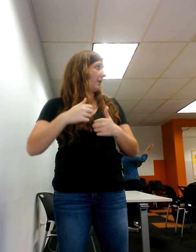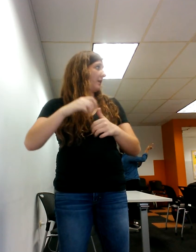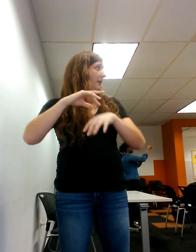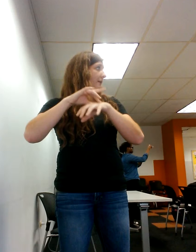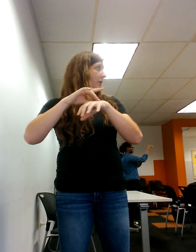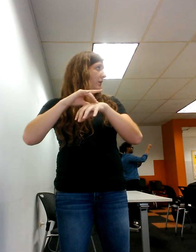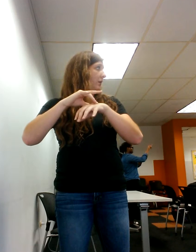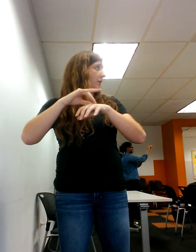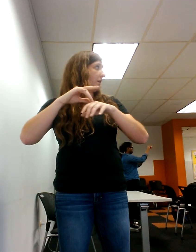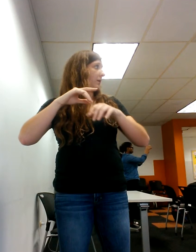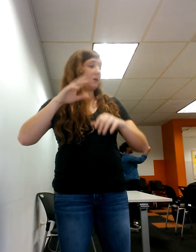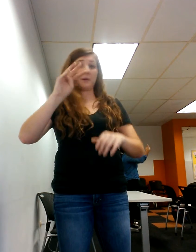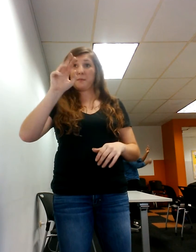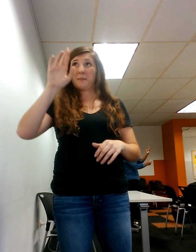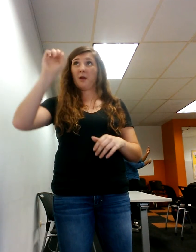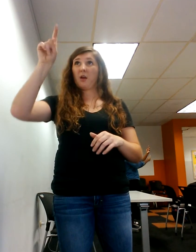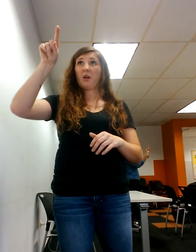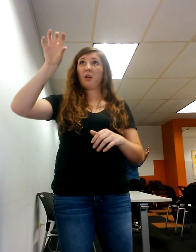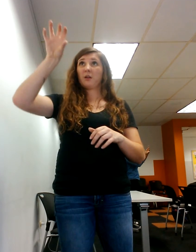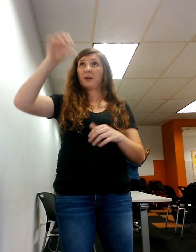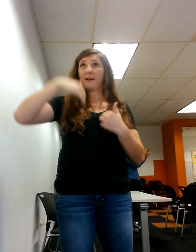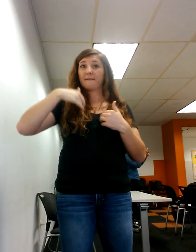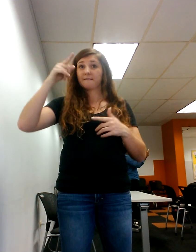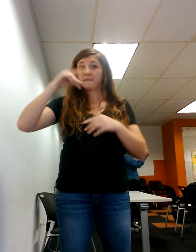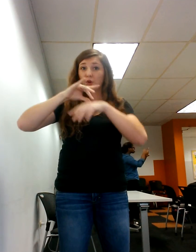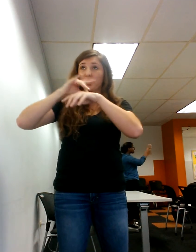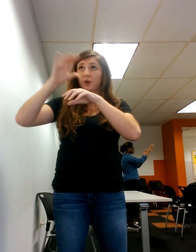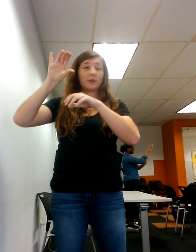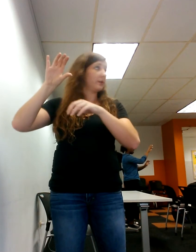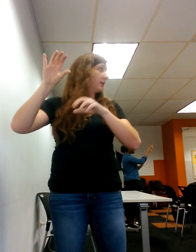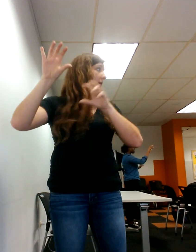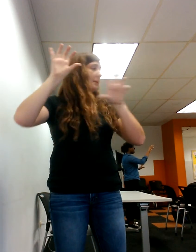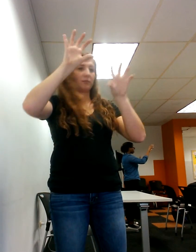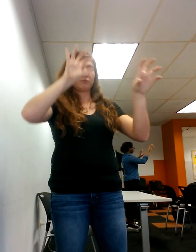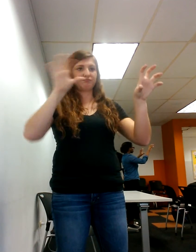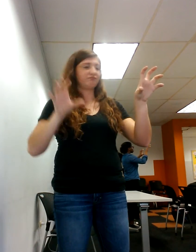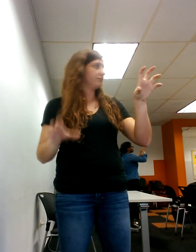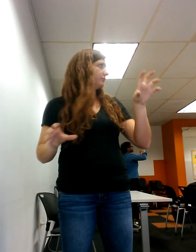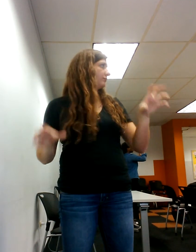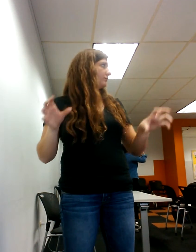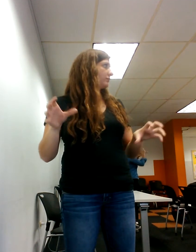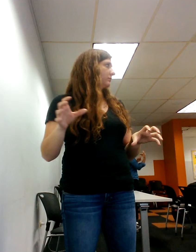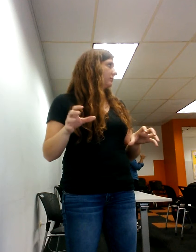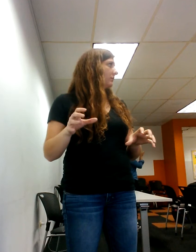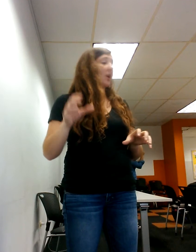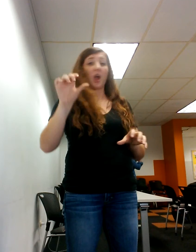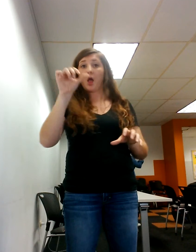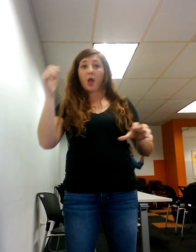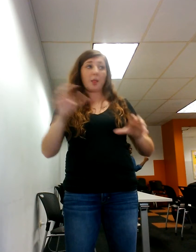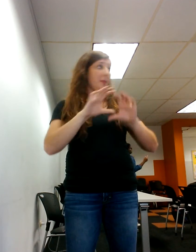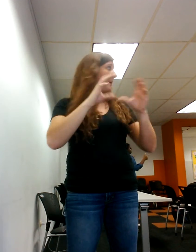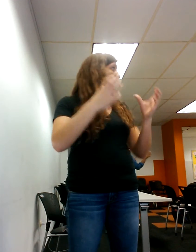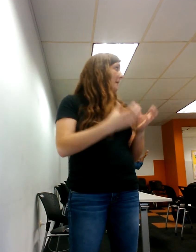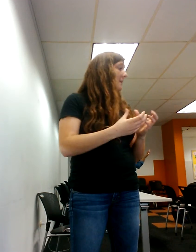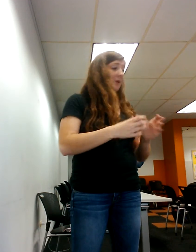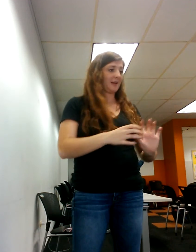There's life on Mars. I'm moving it up here, here, here, here, here, here. Oh, there's another, oh, now I move over here on this side to